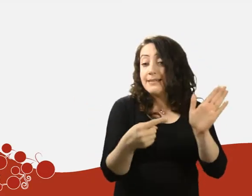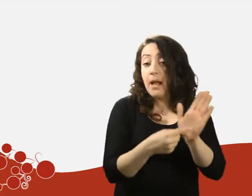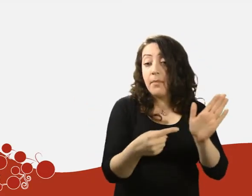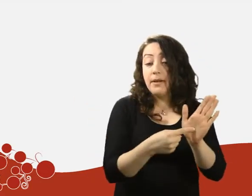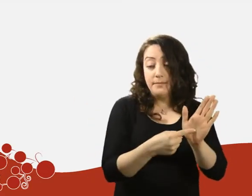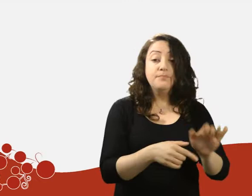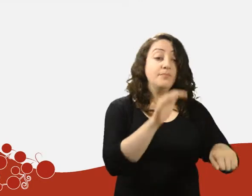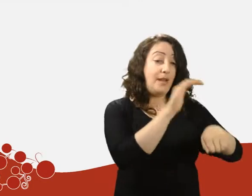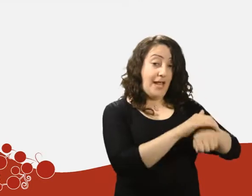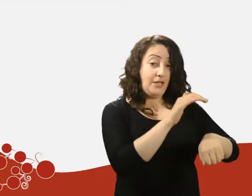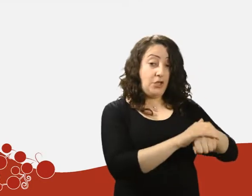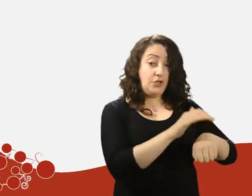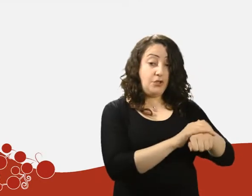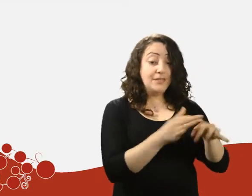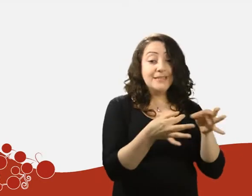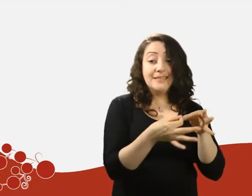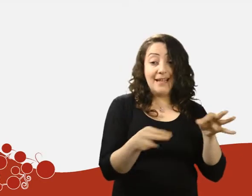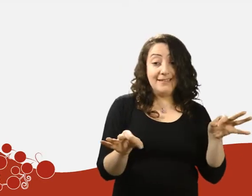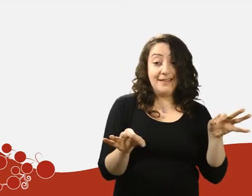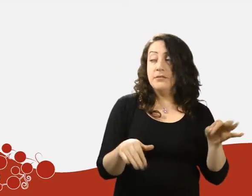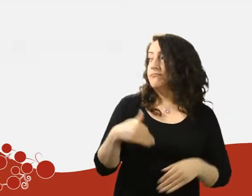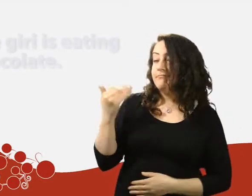Let's try another example. Here is the English sentence.